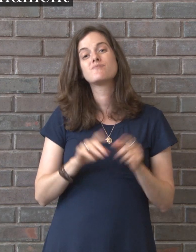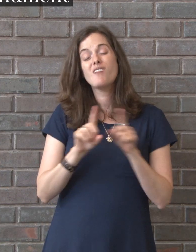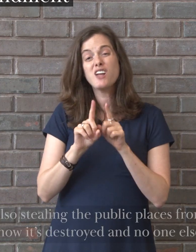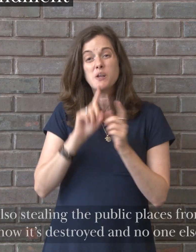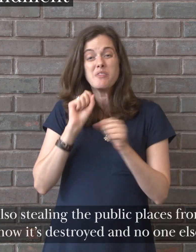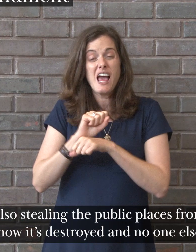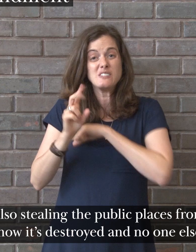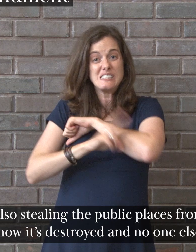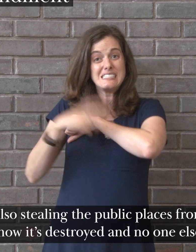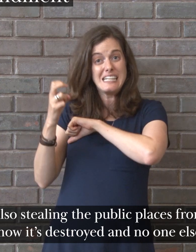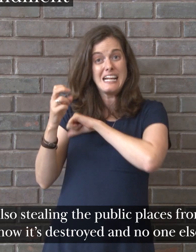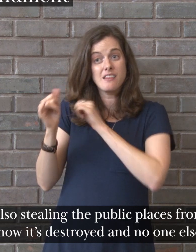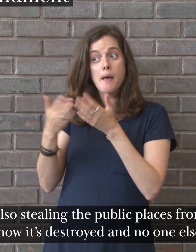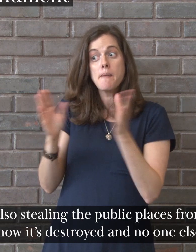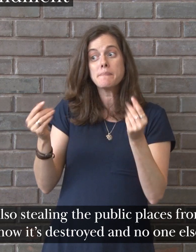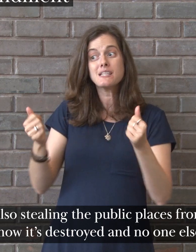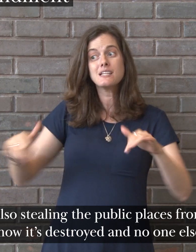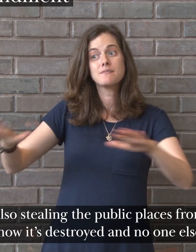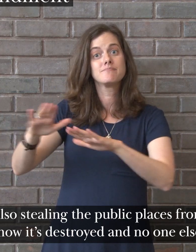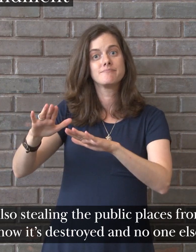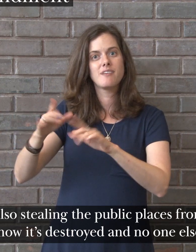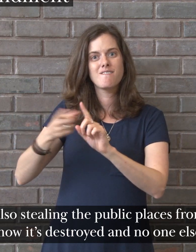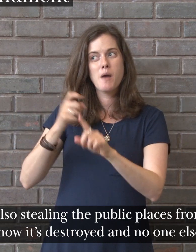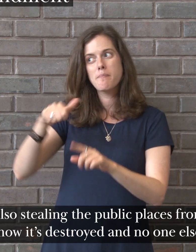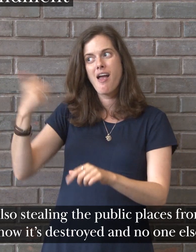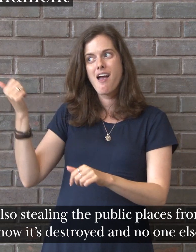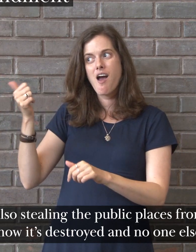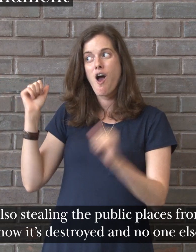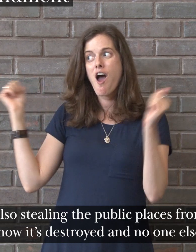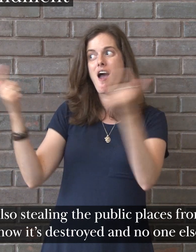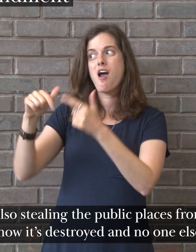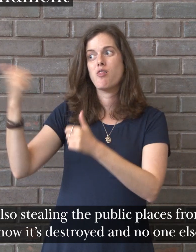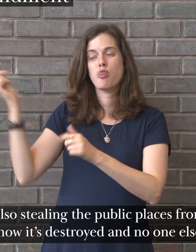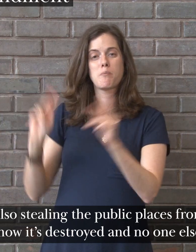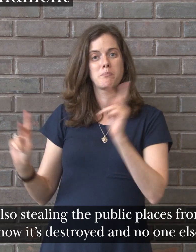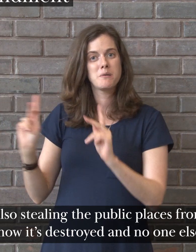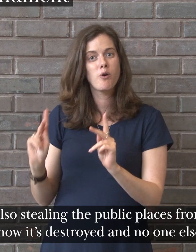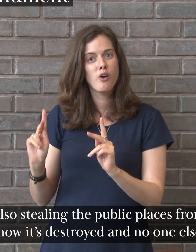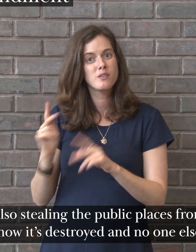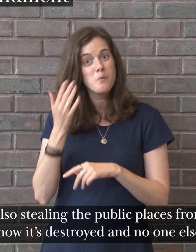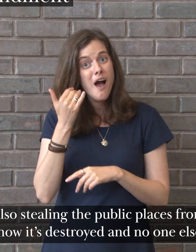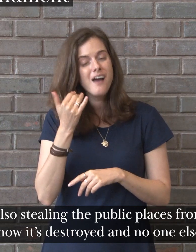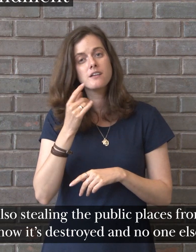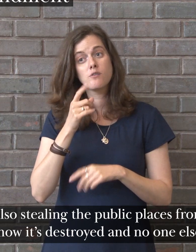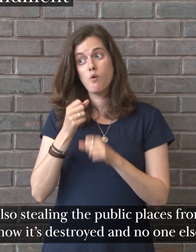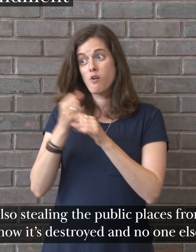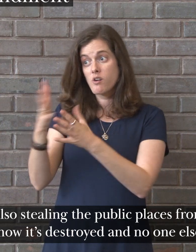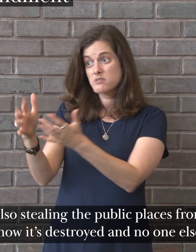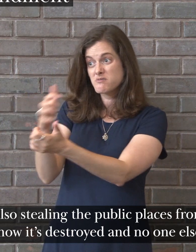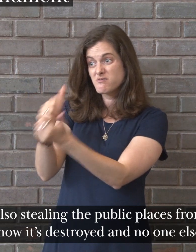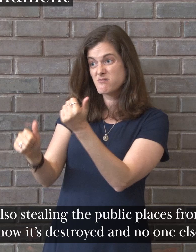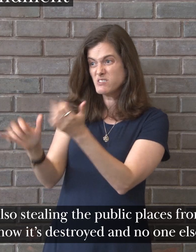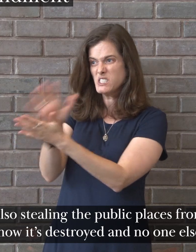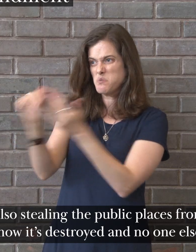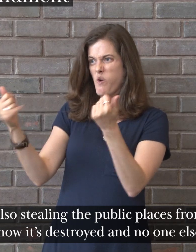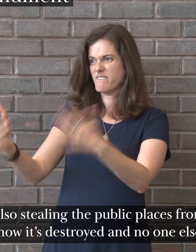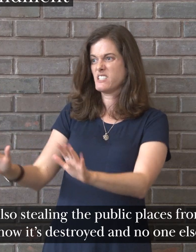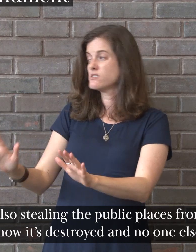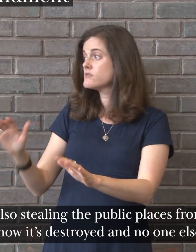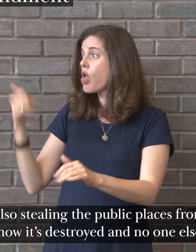They're also stealing the public places from everyone else because now it's destroyed and no one